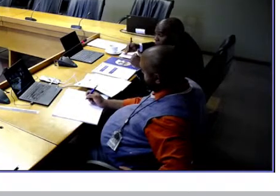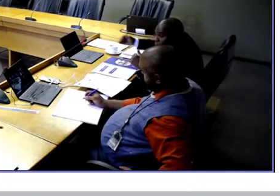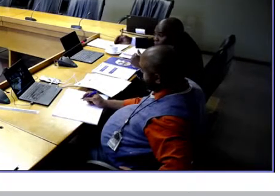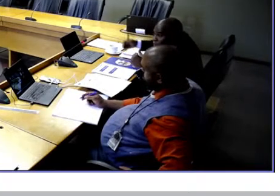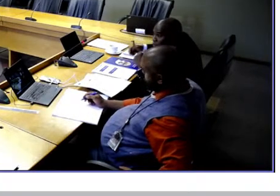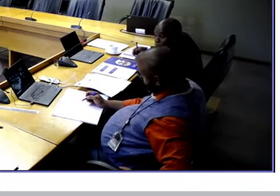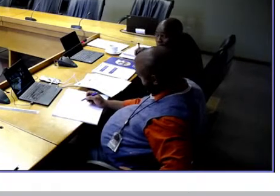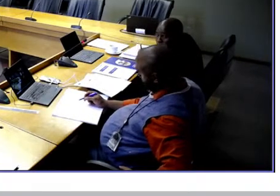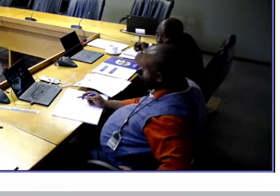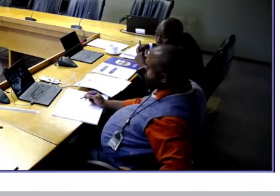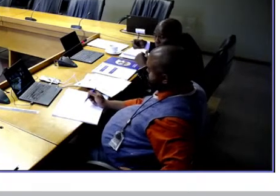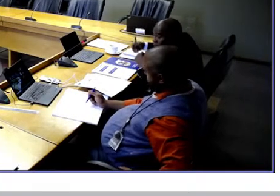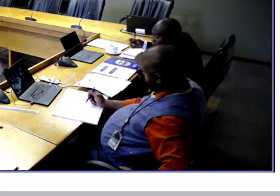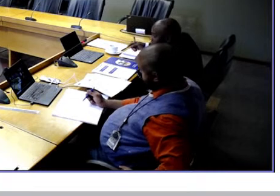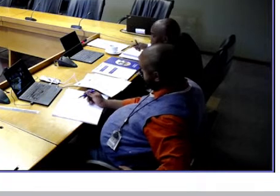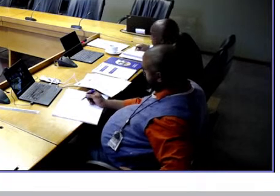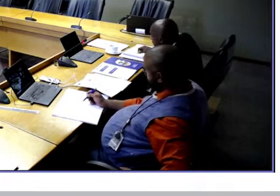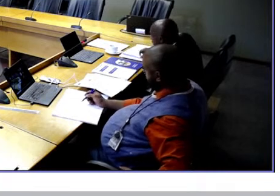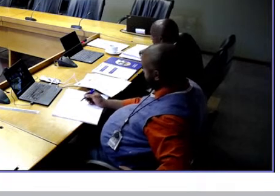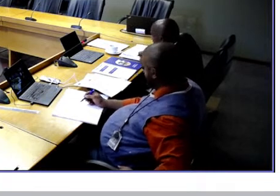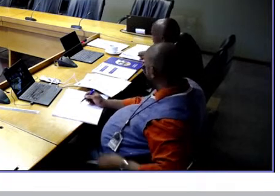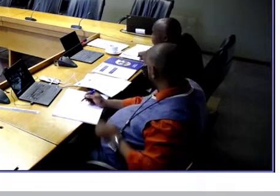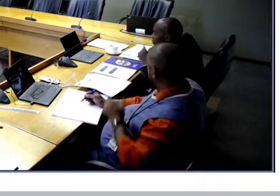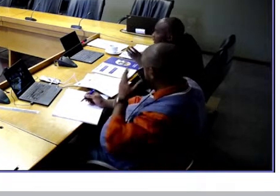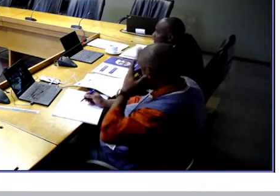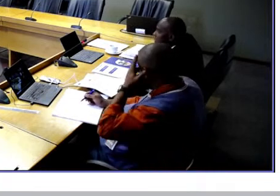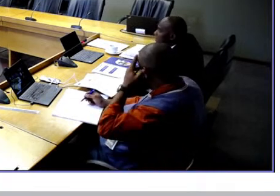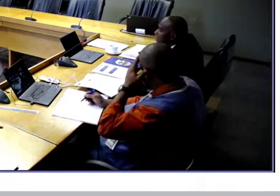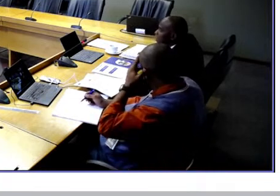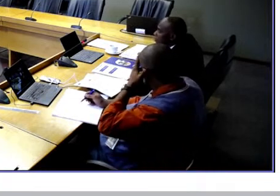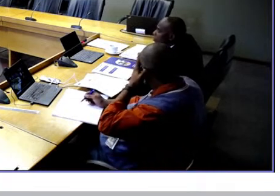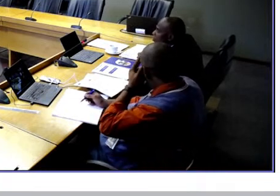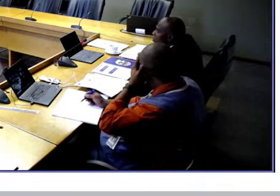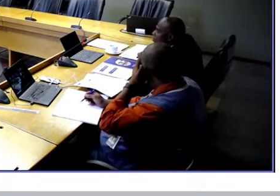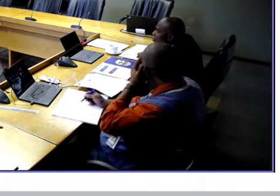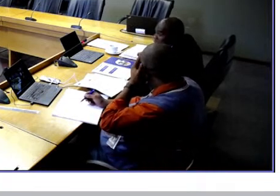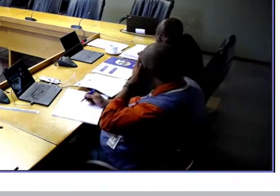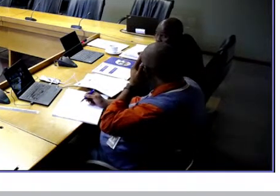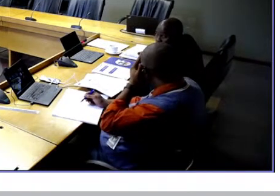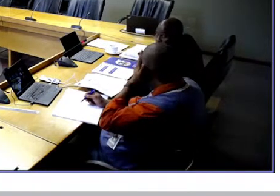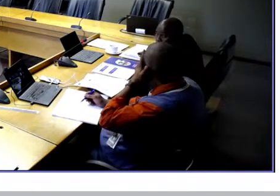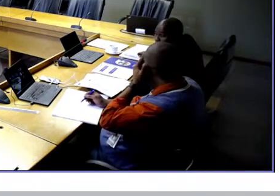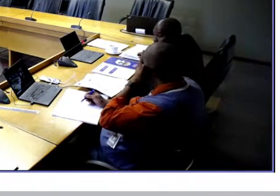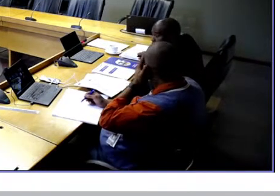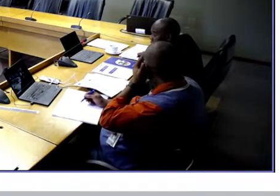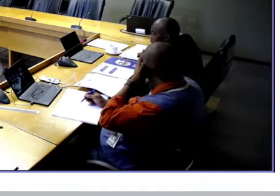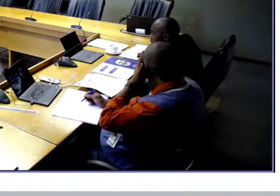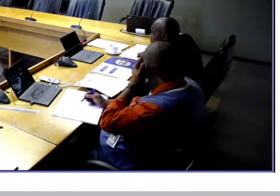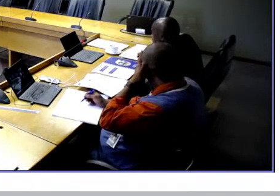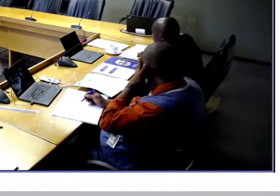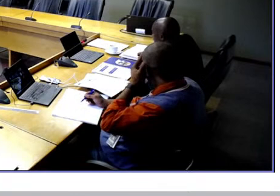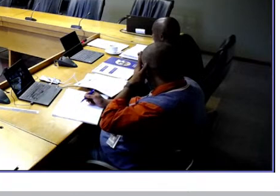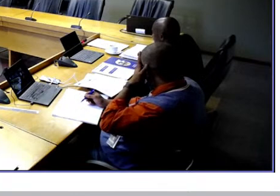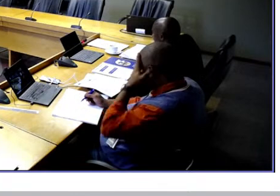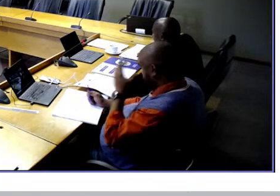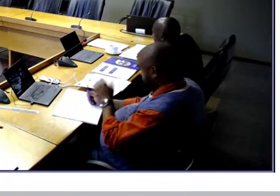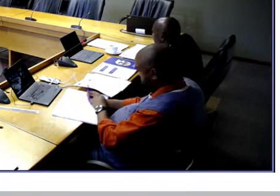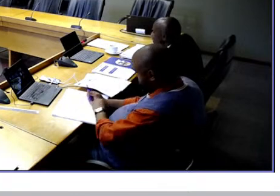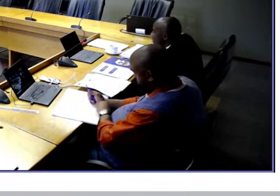with the problem moving forward? How are they going to address it so that it cannot continue as a risk? Because there seem to be